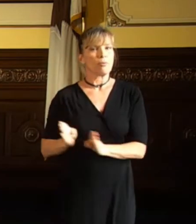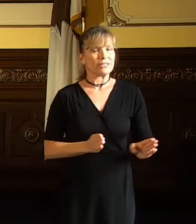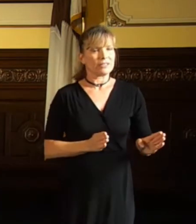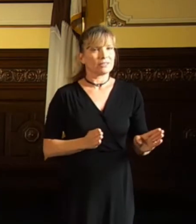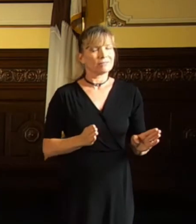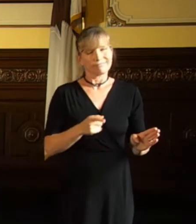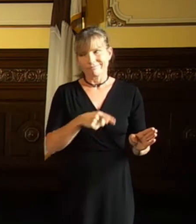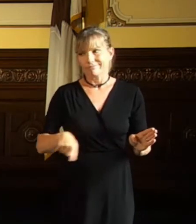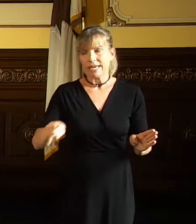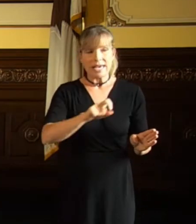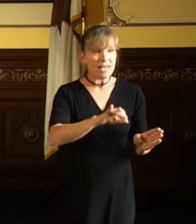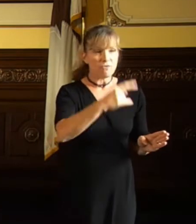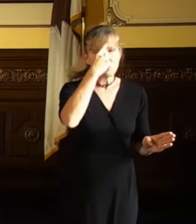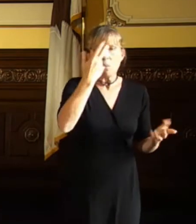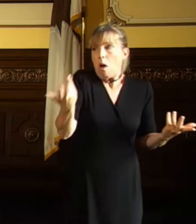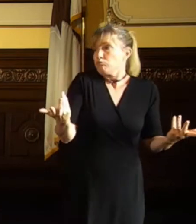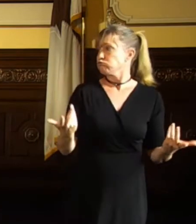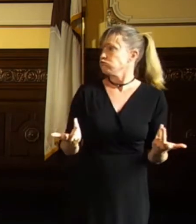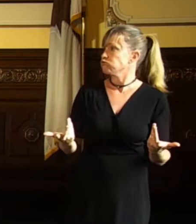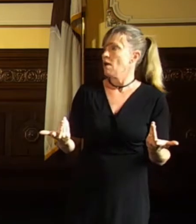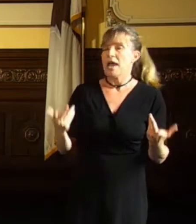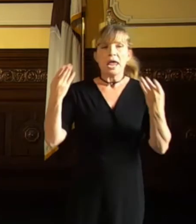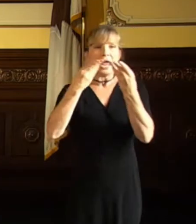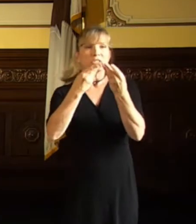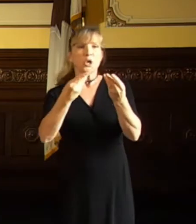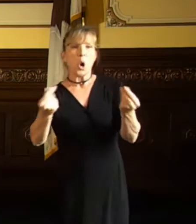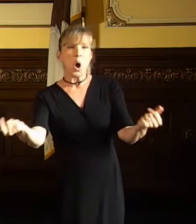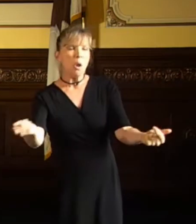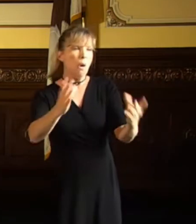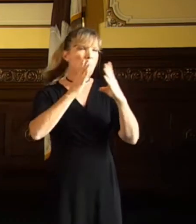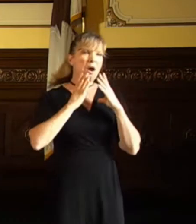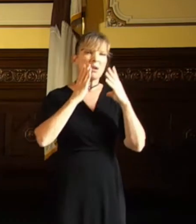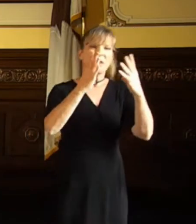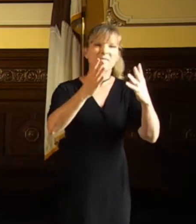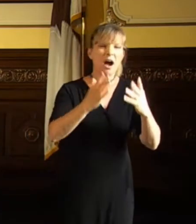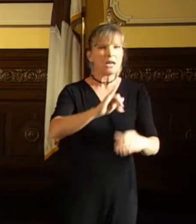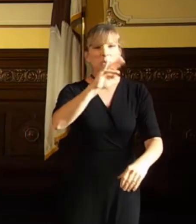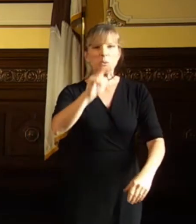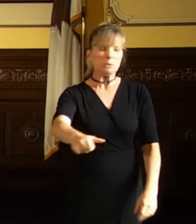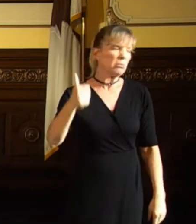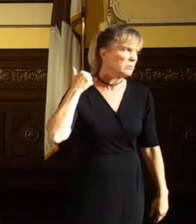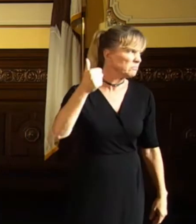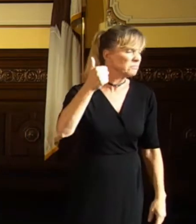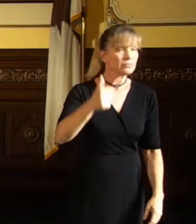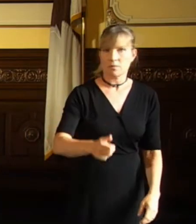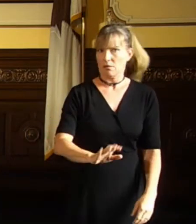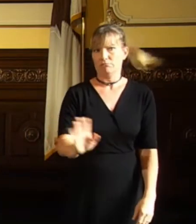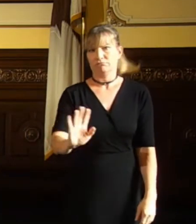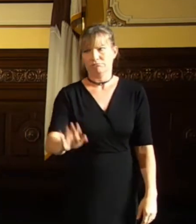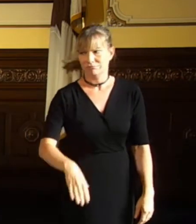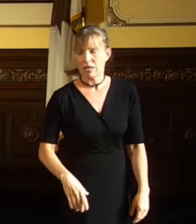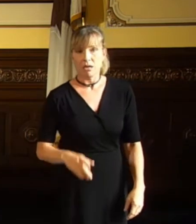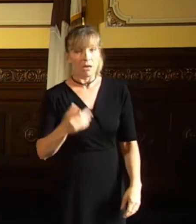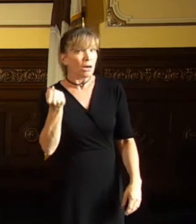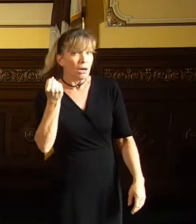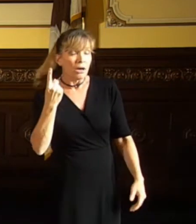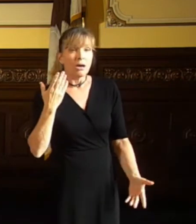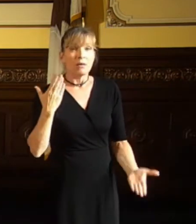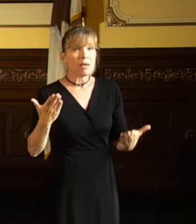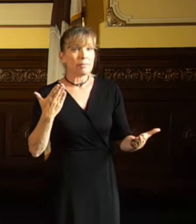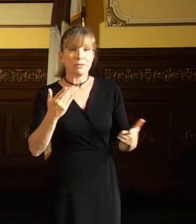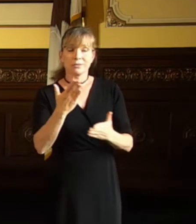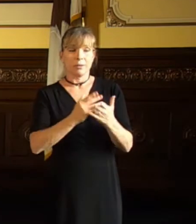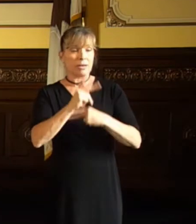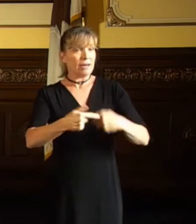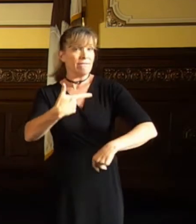preparations. You know, for those who think, well, this is all dying out, it'll all be fine by June. I mean, unless there's a